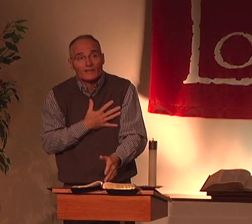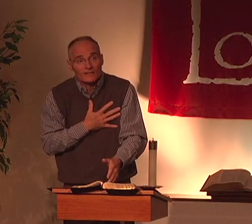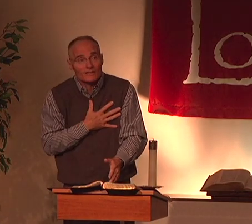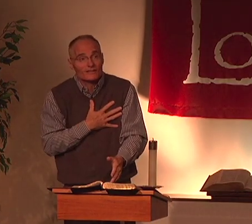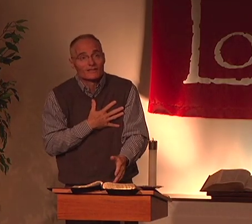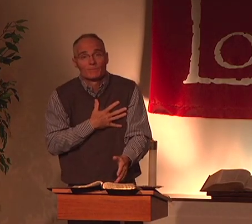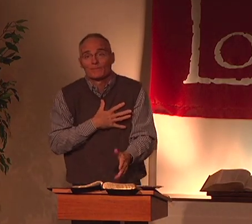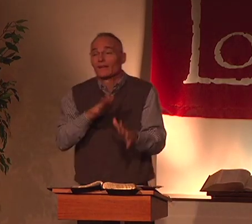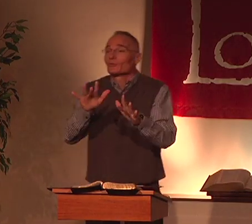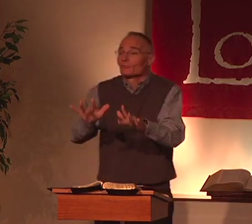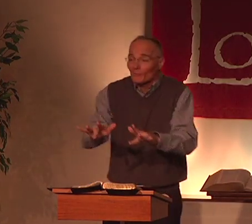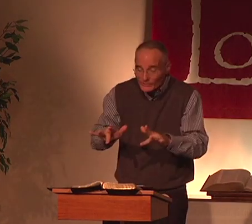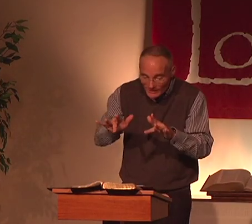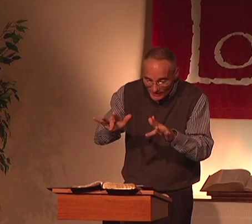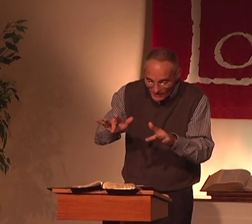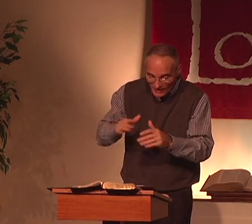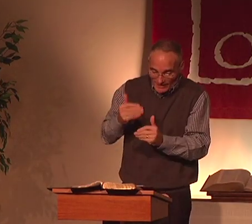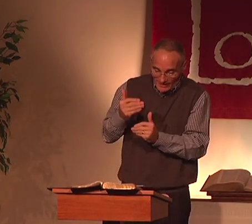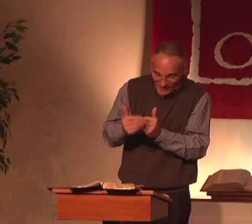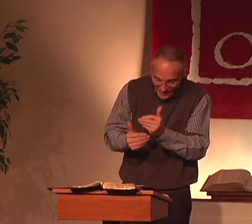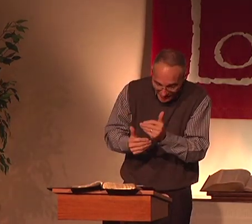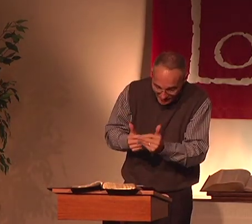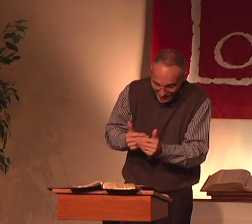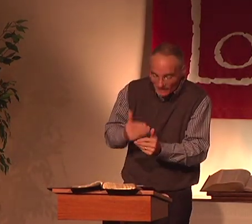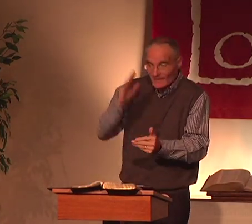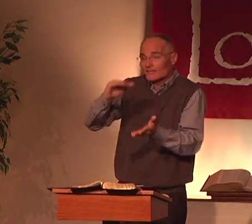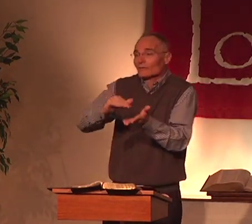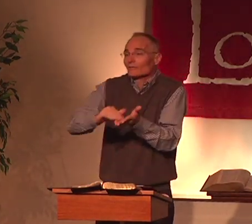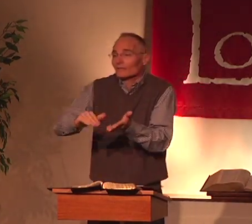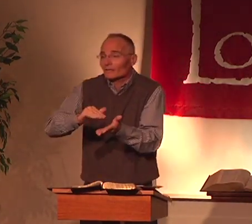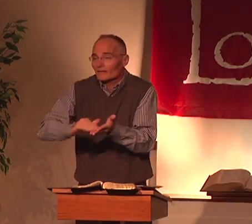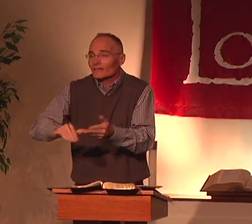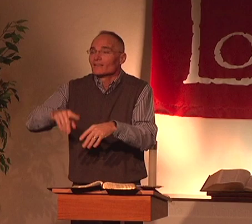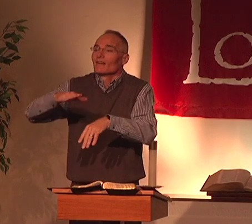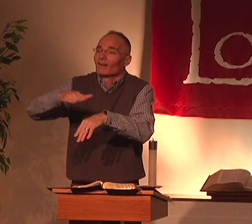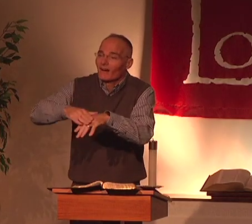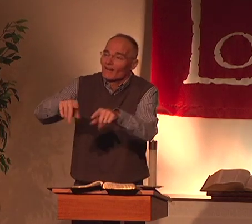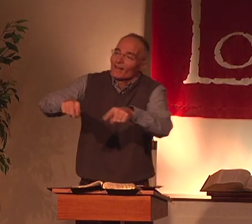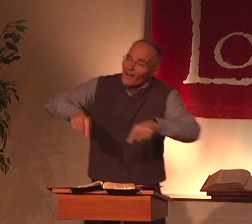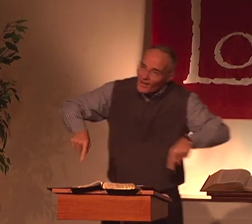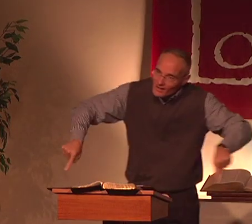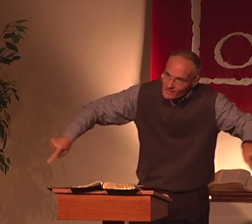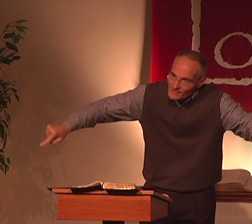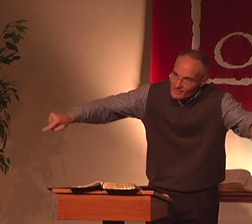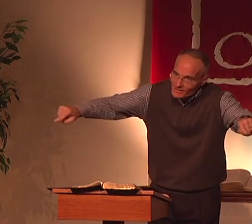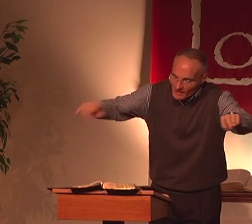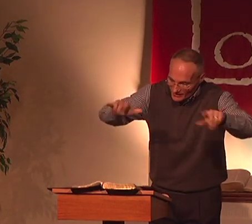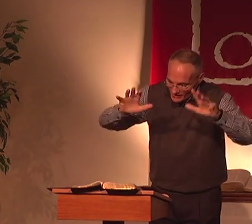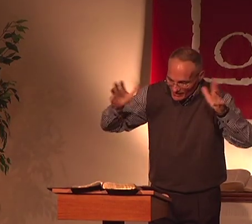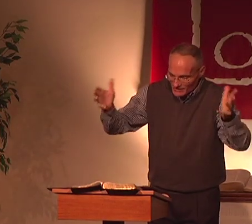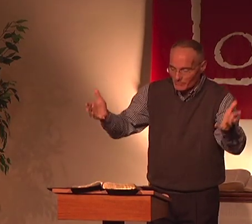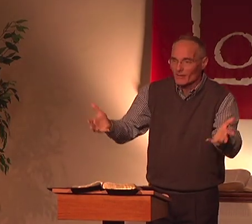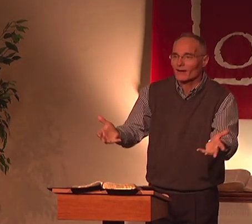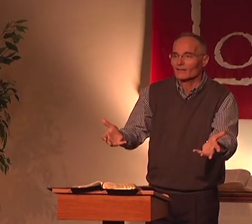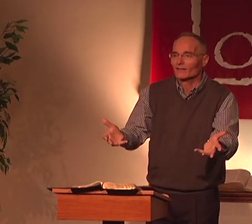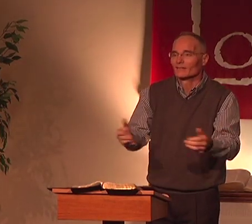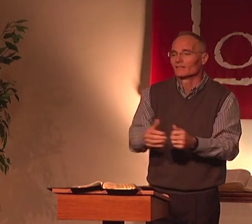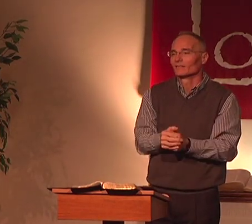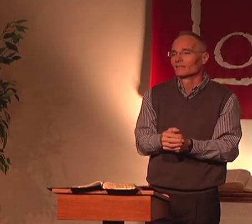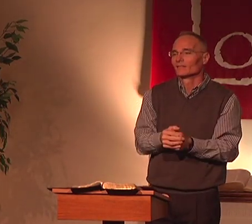Out His Grace His Mercy His Kindness His Forgiveness On us As a Body